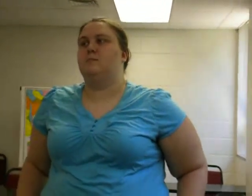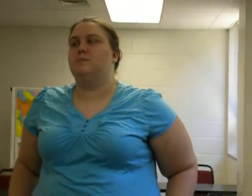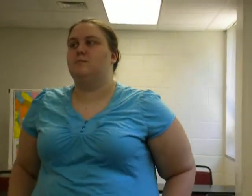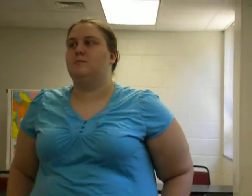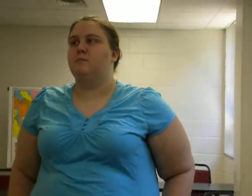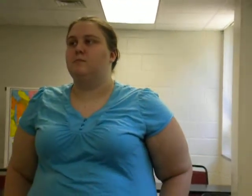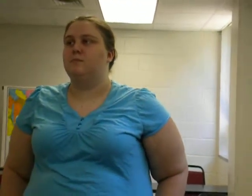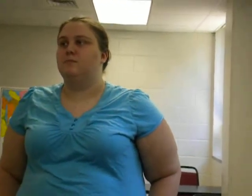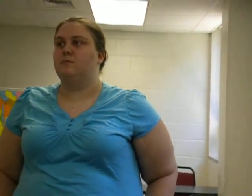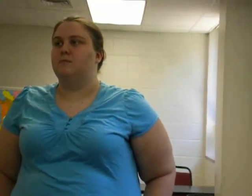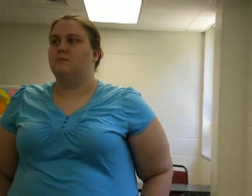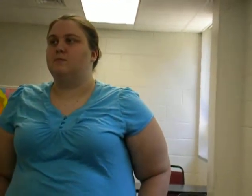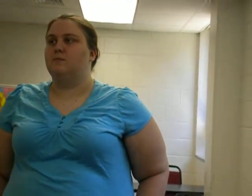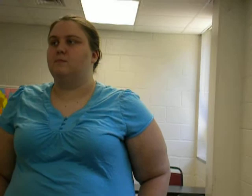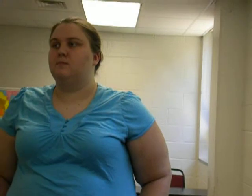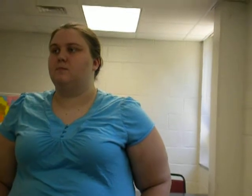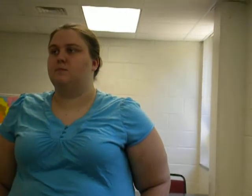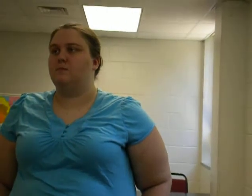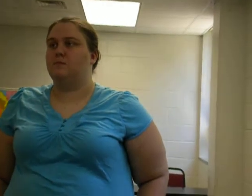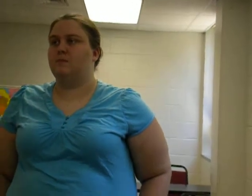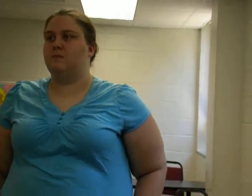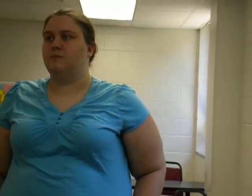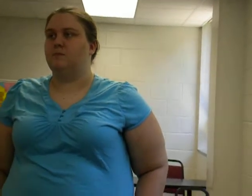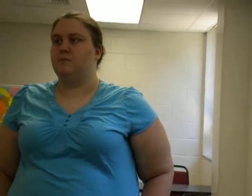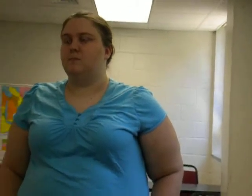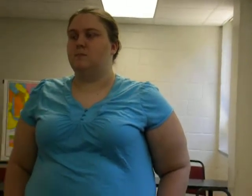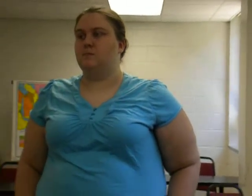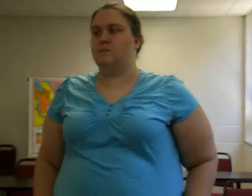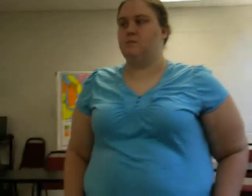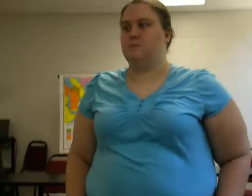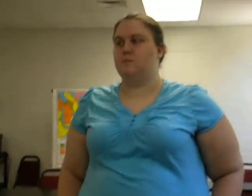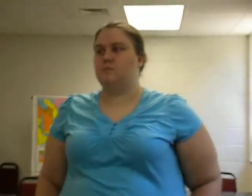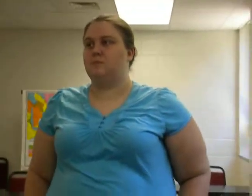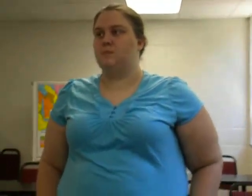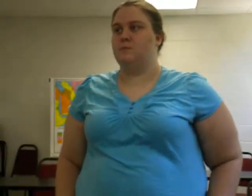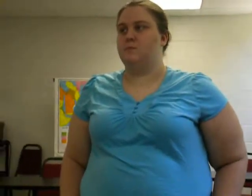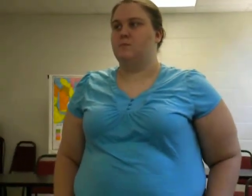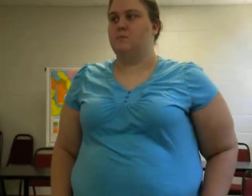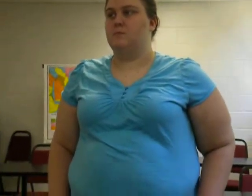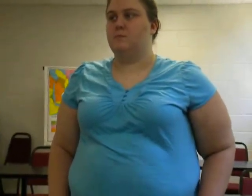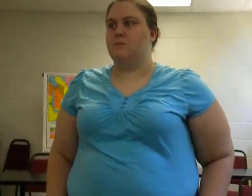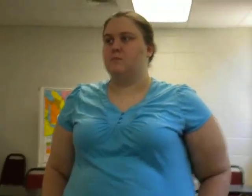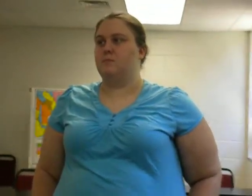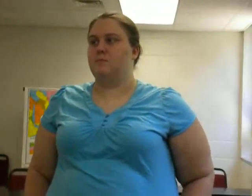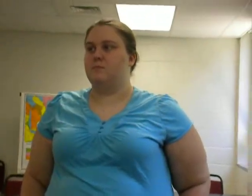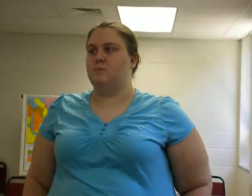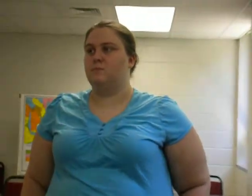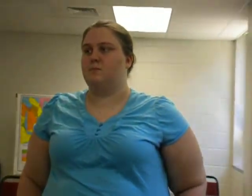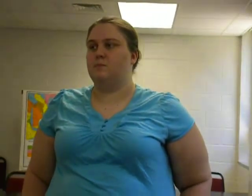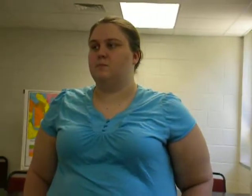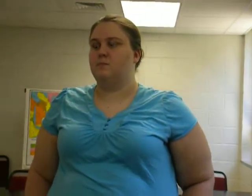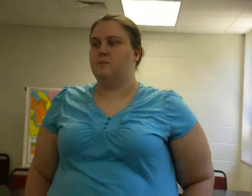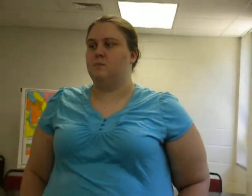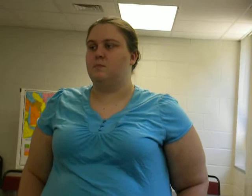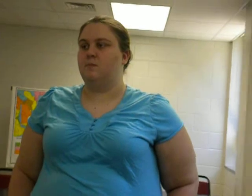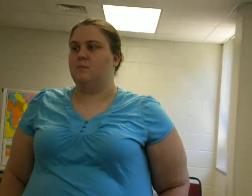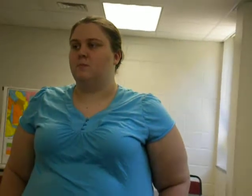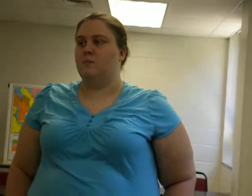shows that kids can develop an extended sense of self through a tool at a very young age. You lay down a couple of very simple